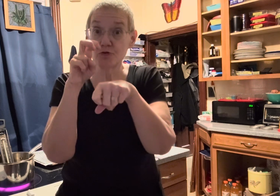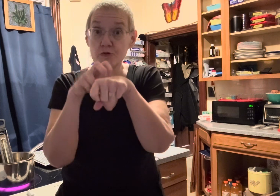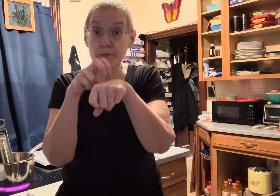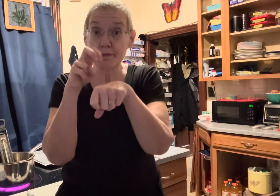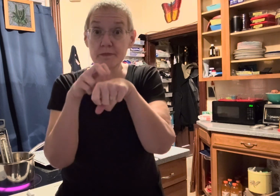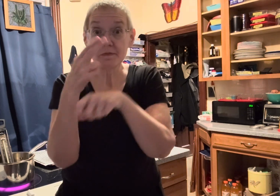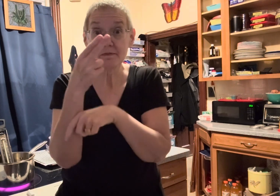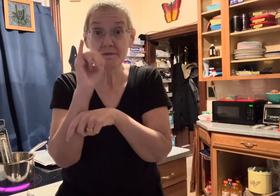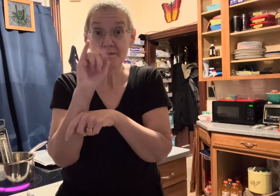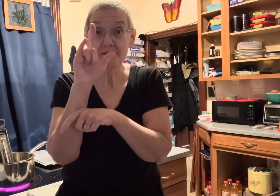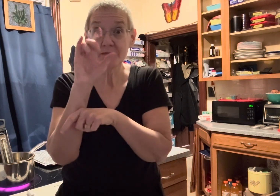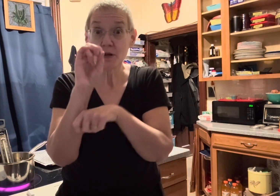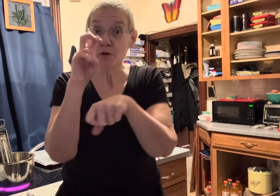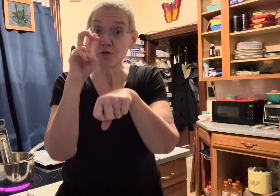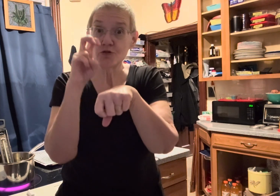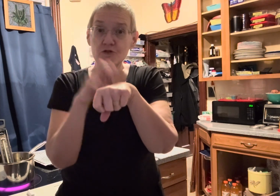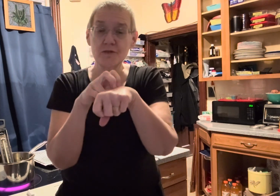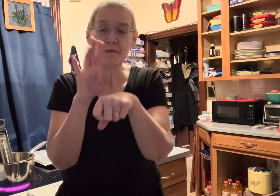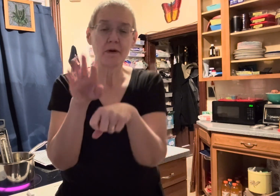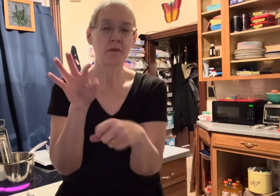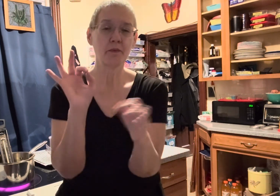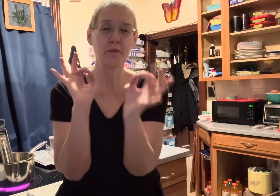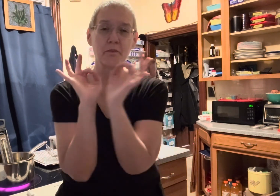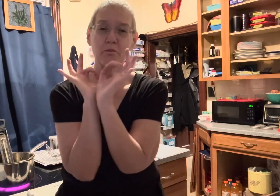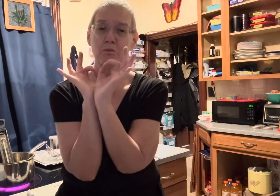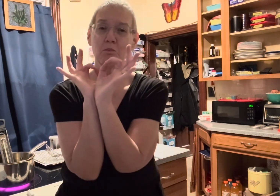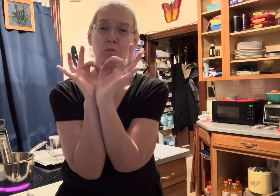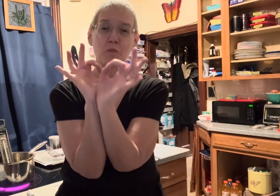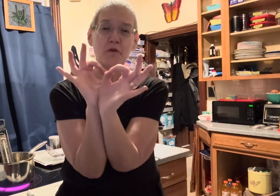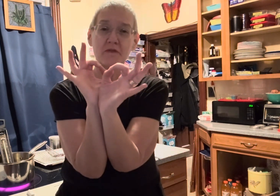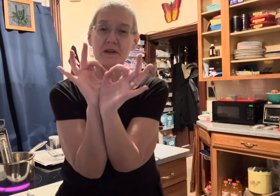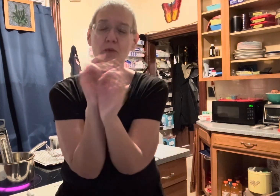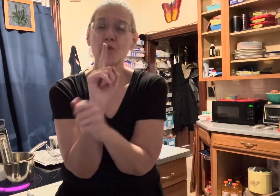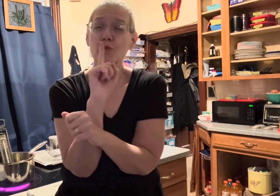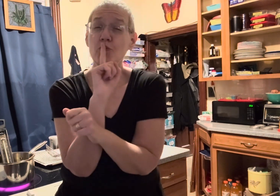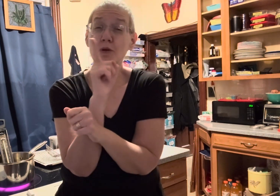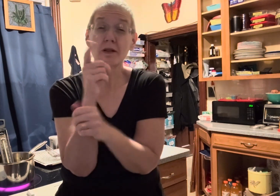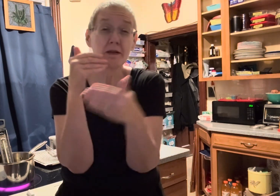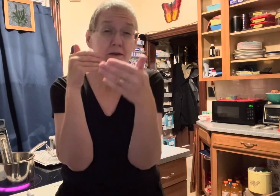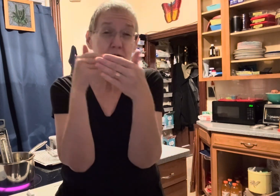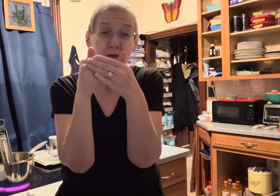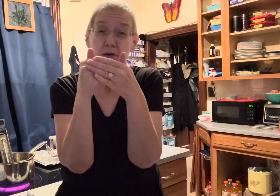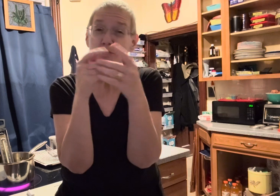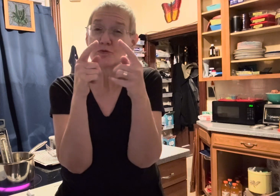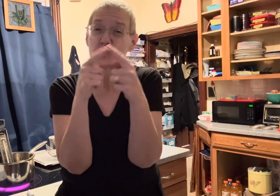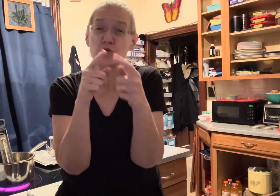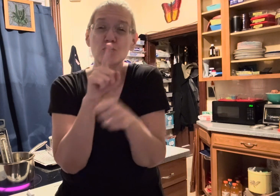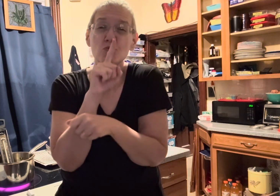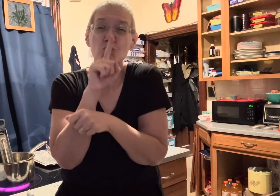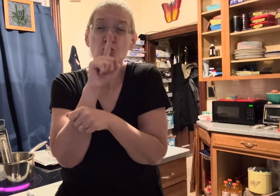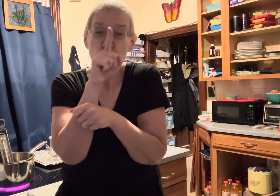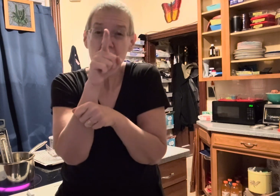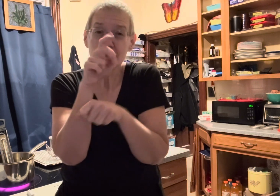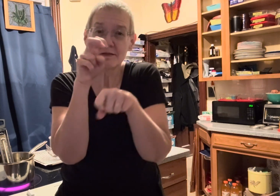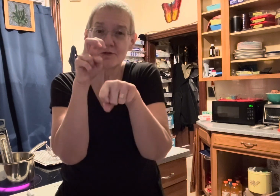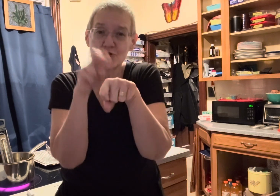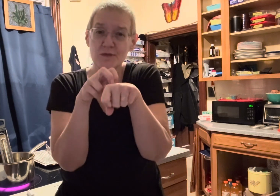found the Hilo Life chips, and those were perfect. Really the closest thing to real